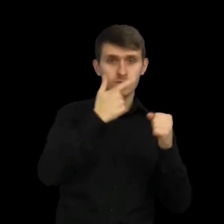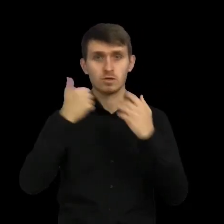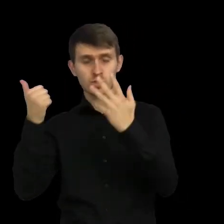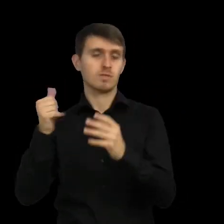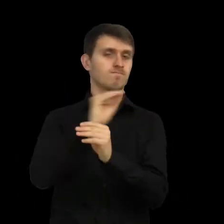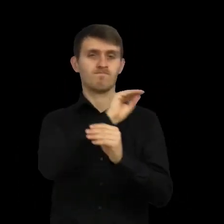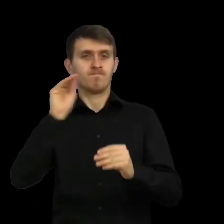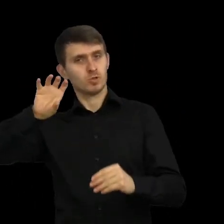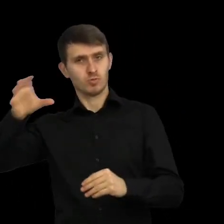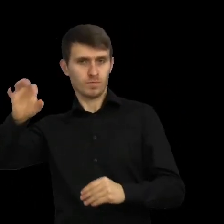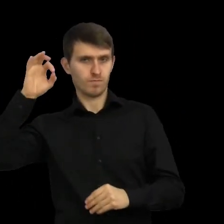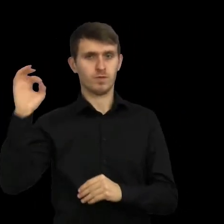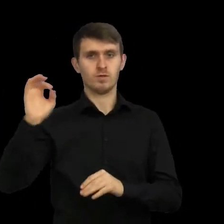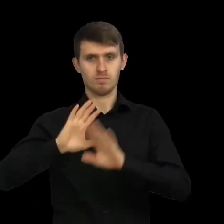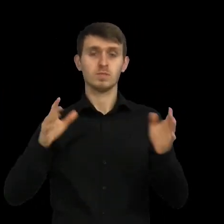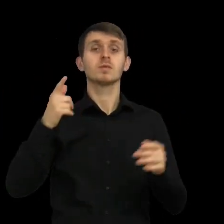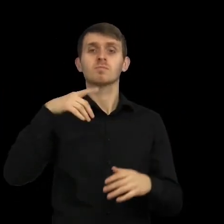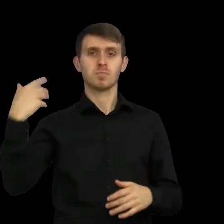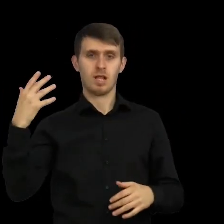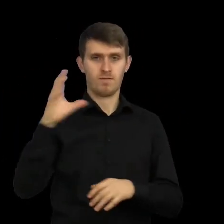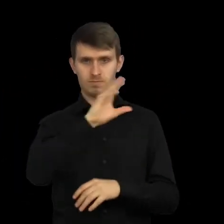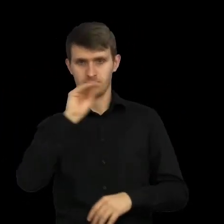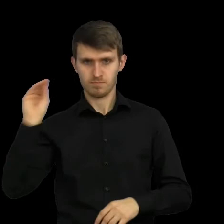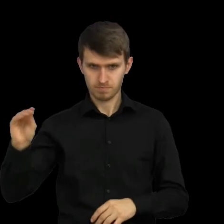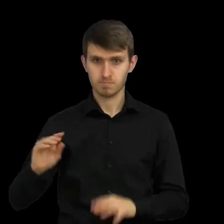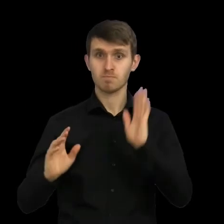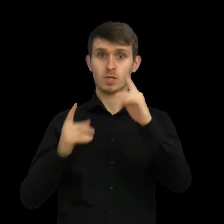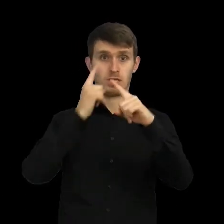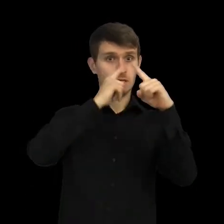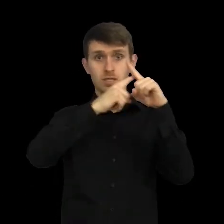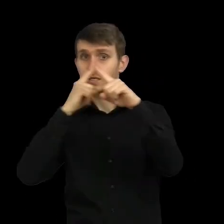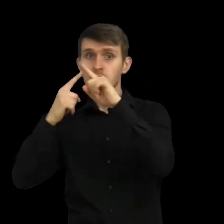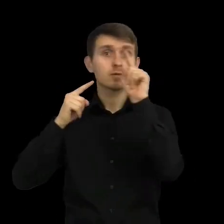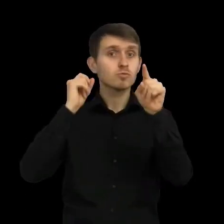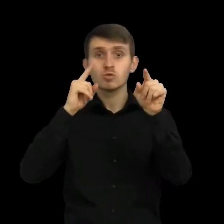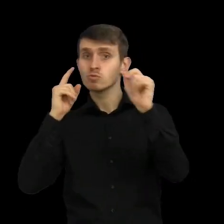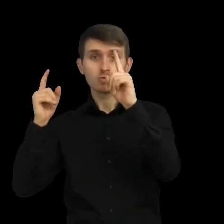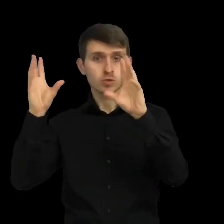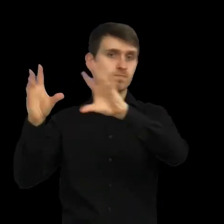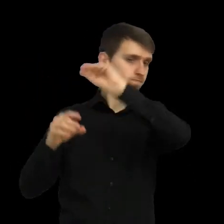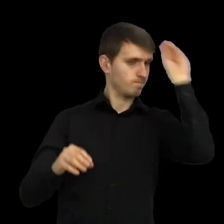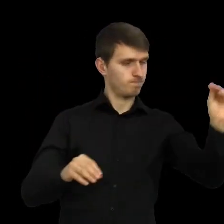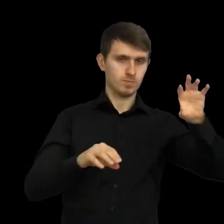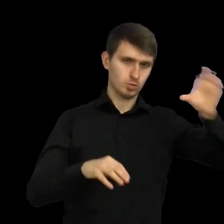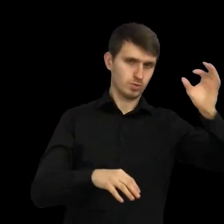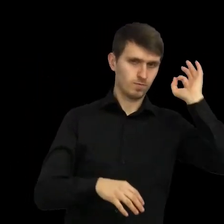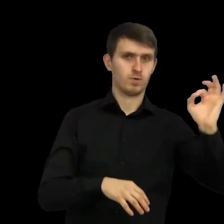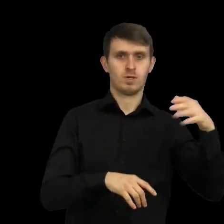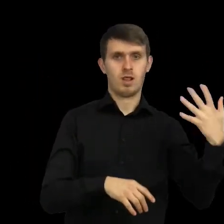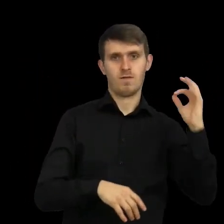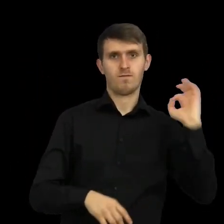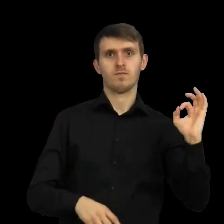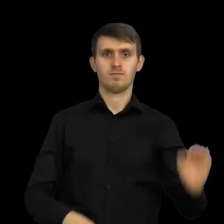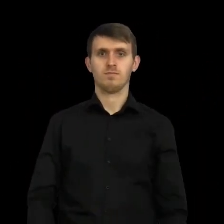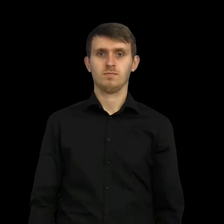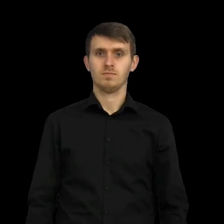20 and the negative 6 on one side of the equation. I'll put them on the right-hand side. And then we'll put all of the x terms, the negative 7x and the 6x, we'll put it